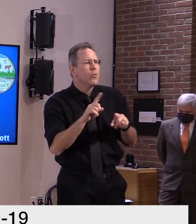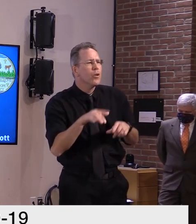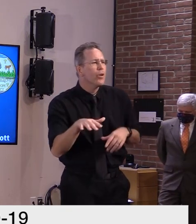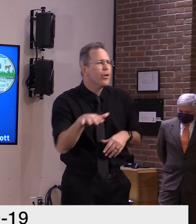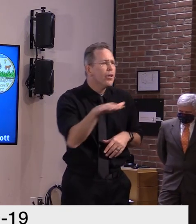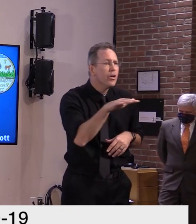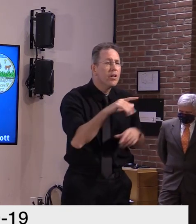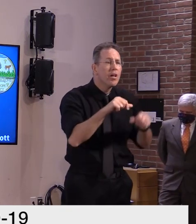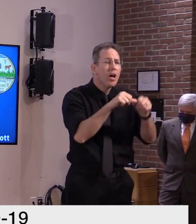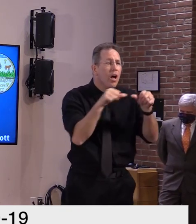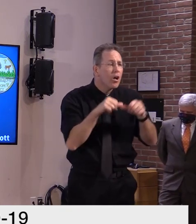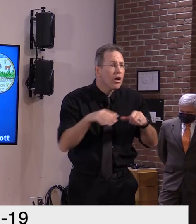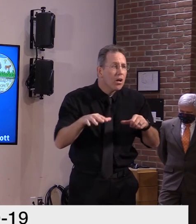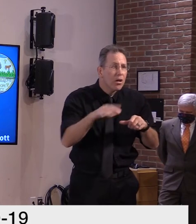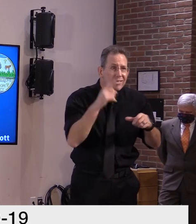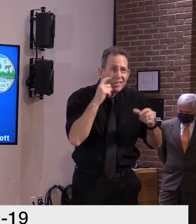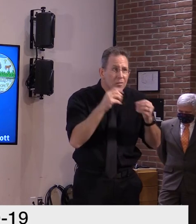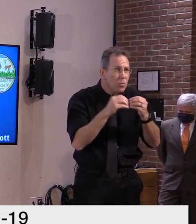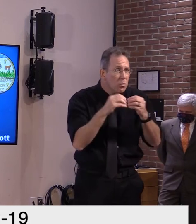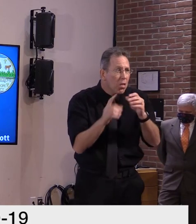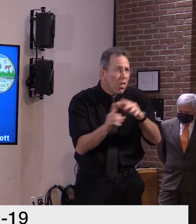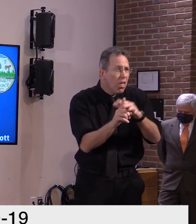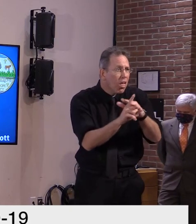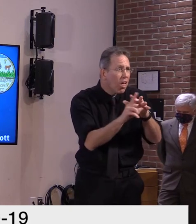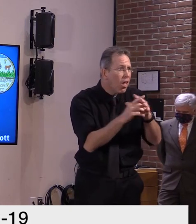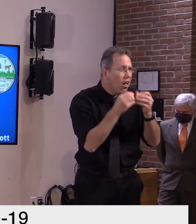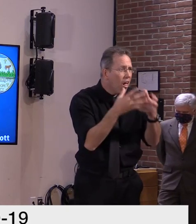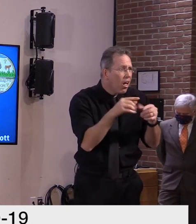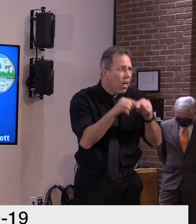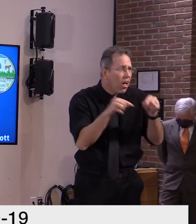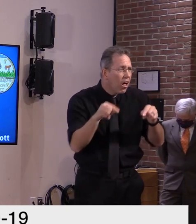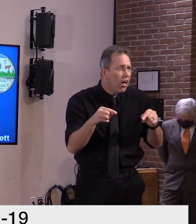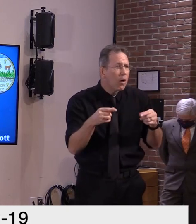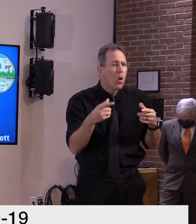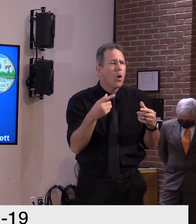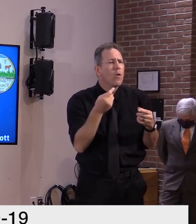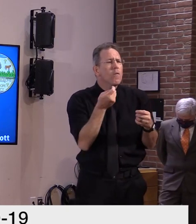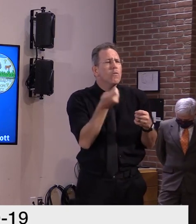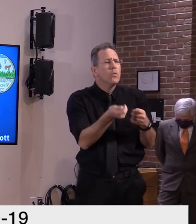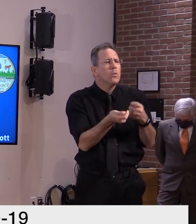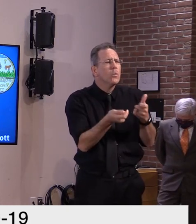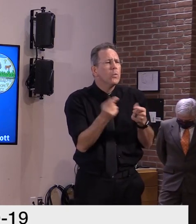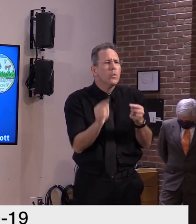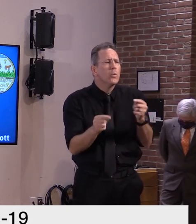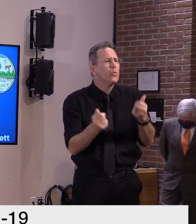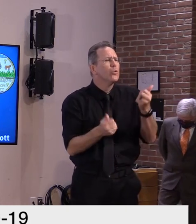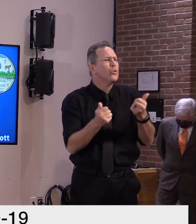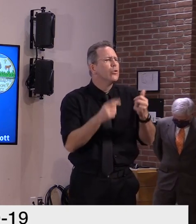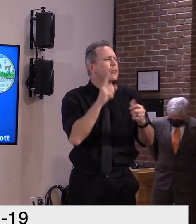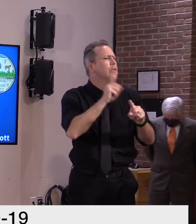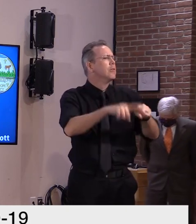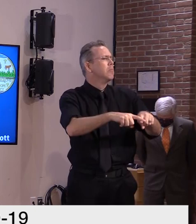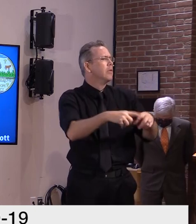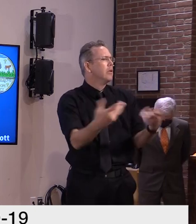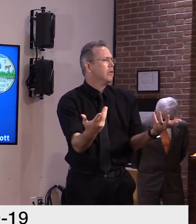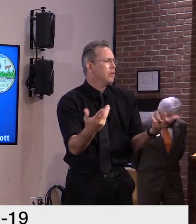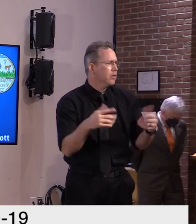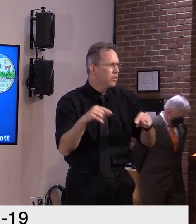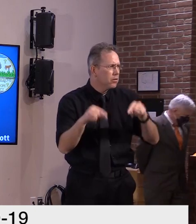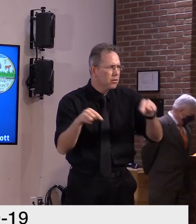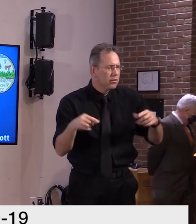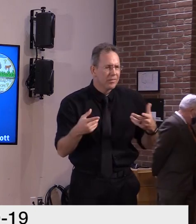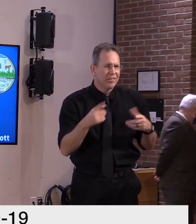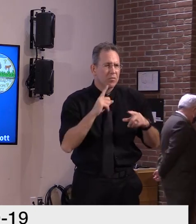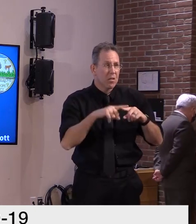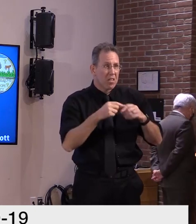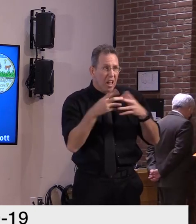is present in, whether it's the school community or the greater community around them, and what their pediatrician is experiencing in